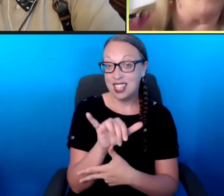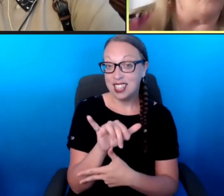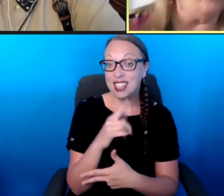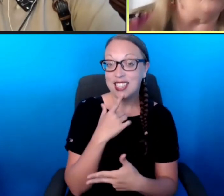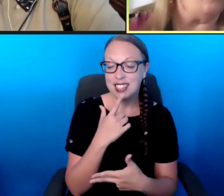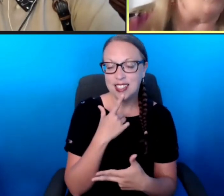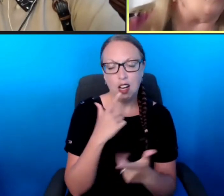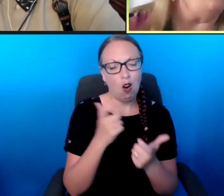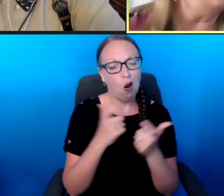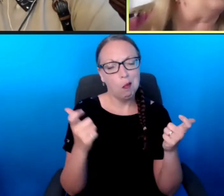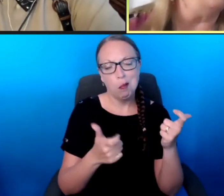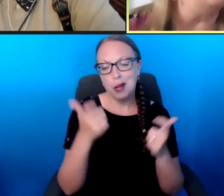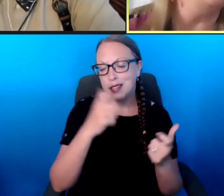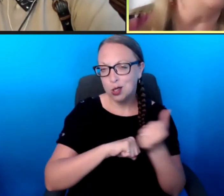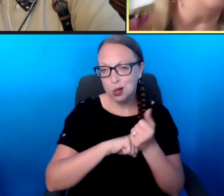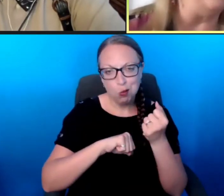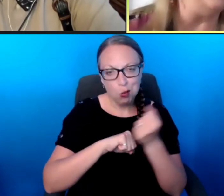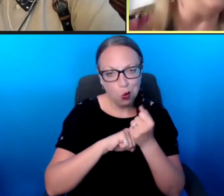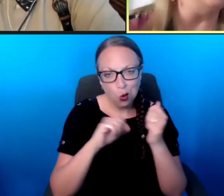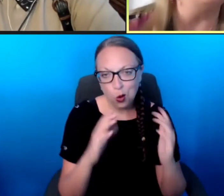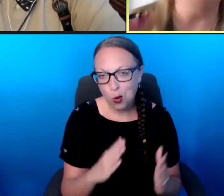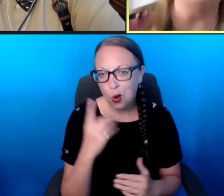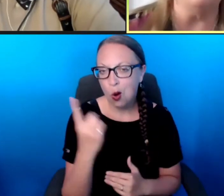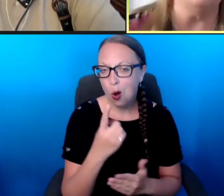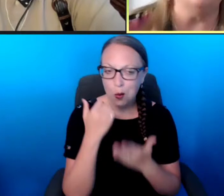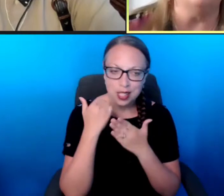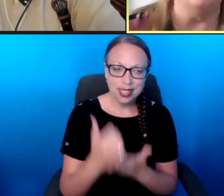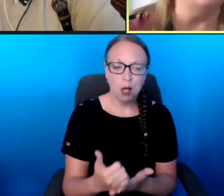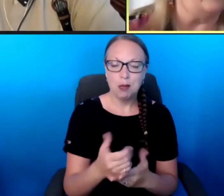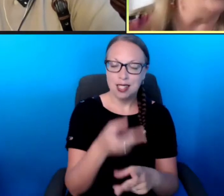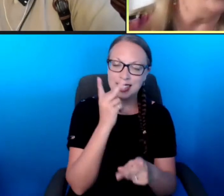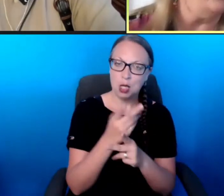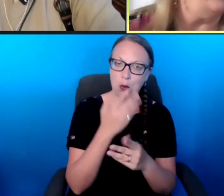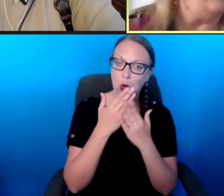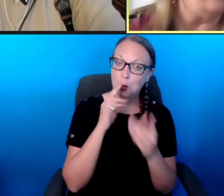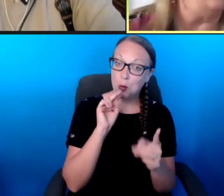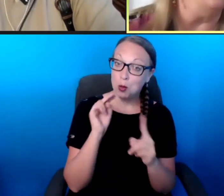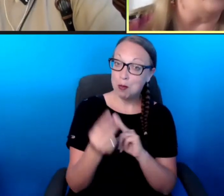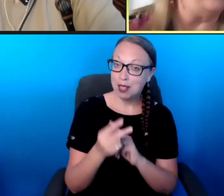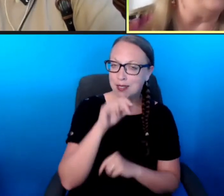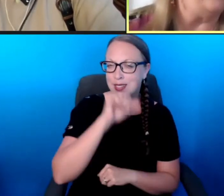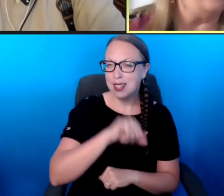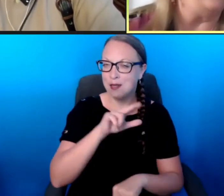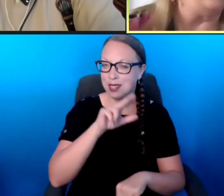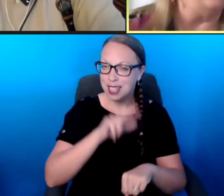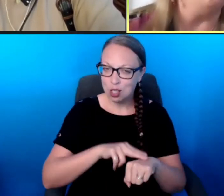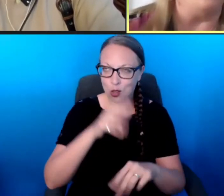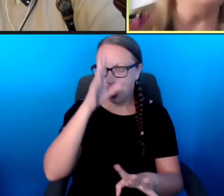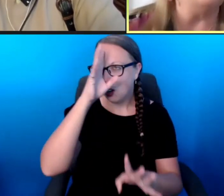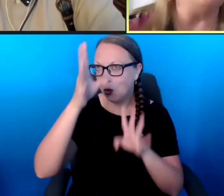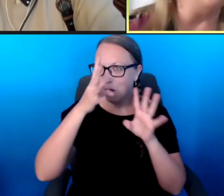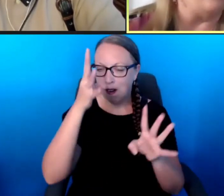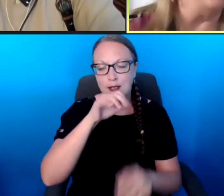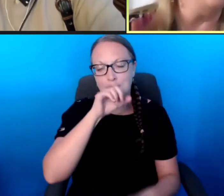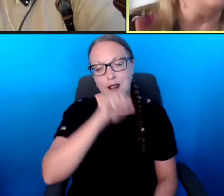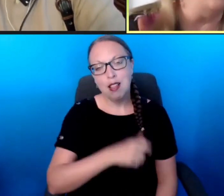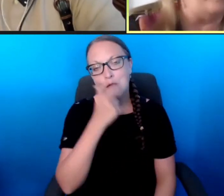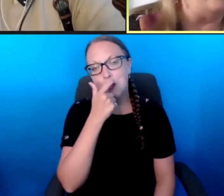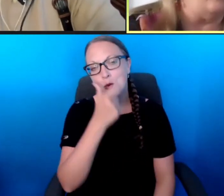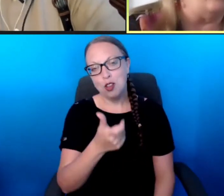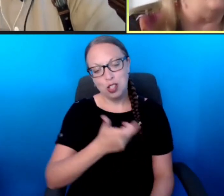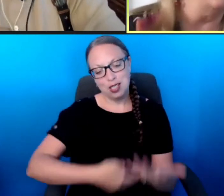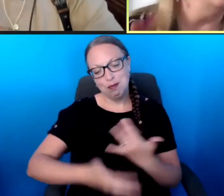biggest supporter, always helps put things into perspective, loves nature and creating, and I love watching him interact